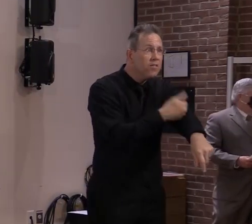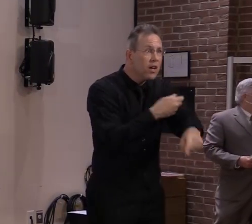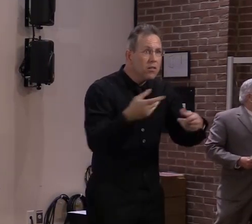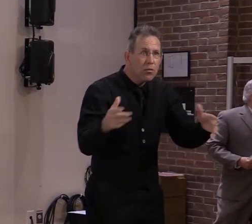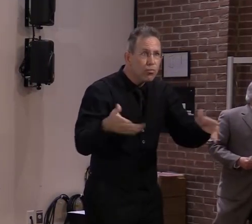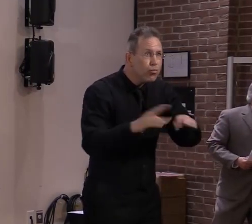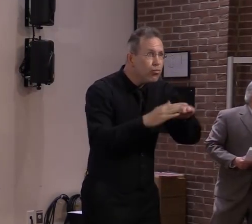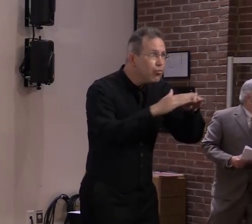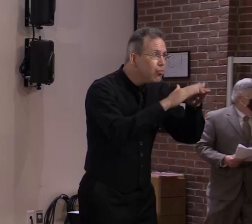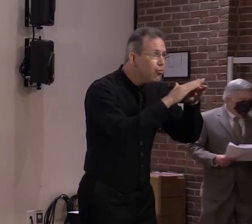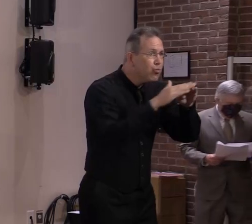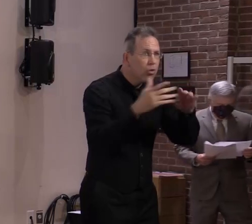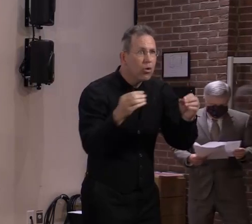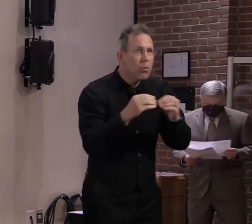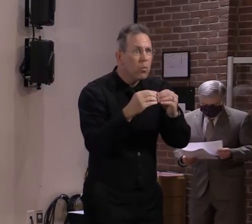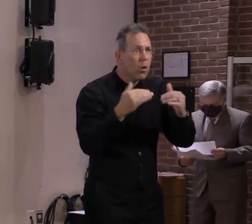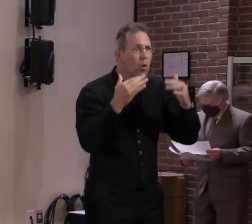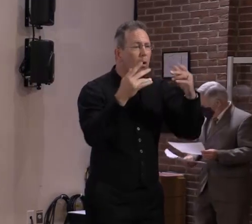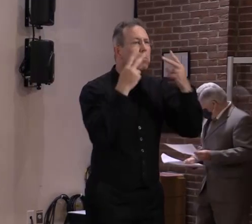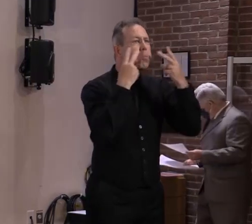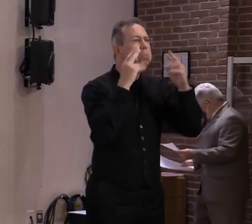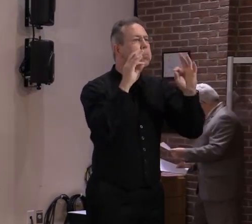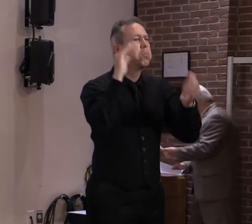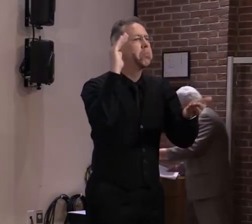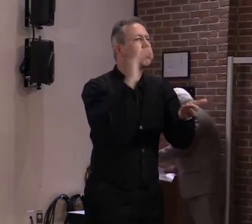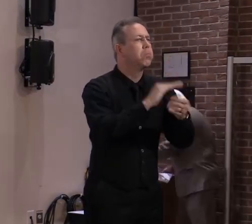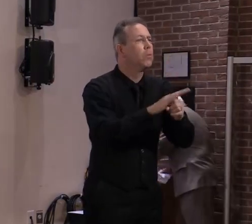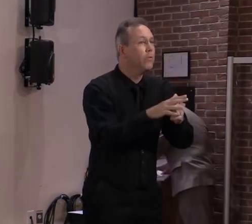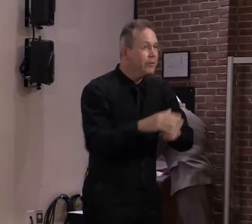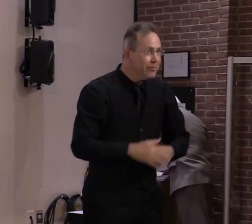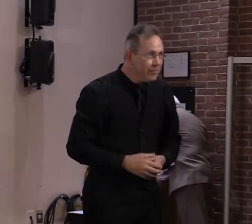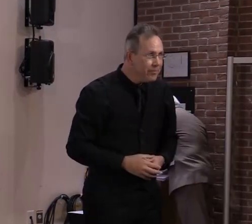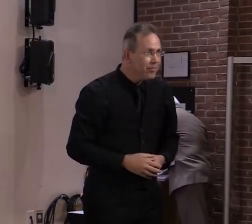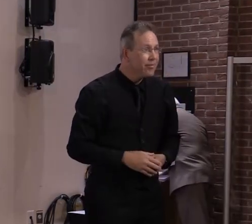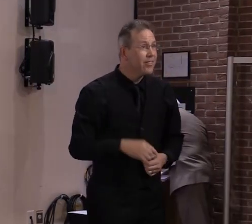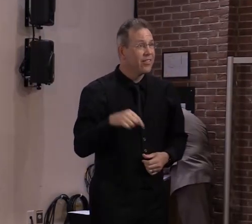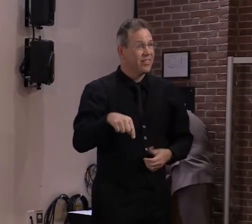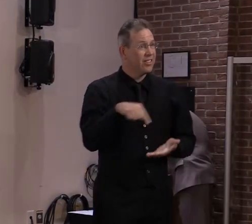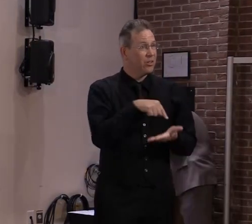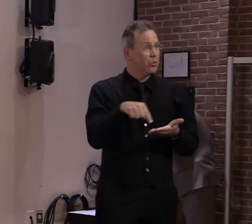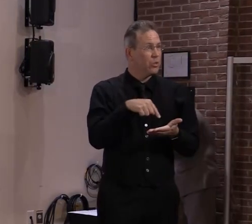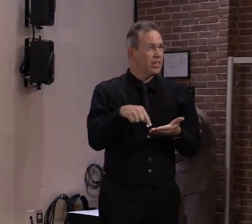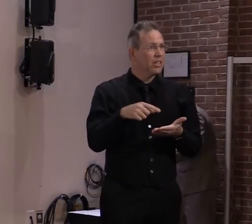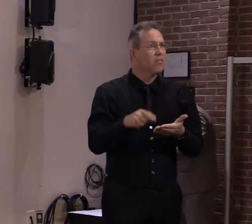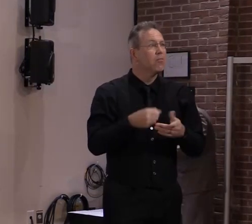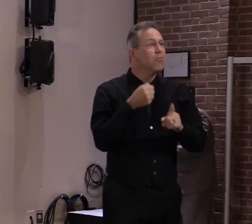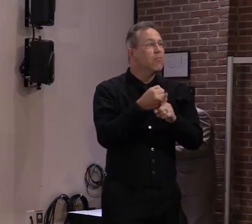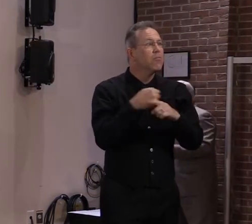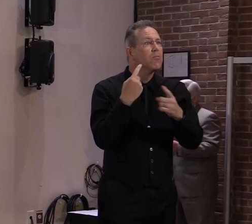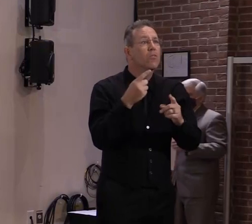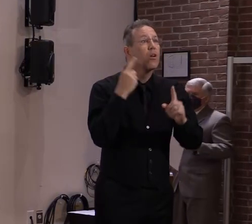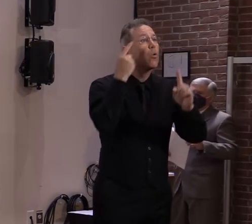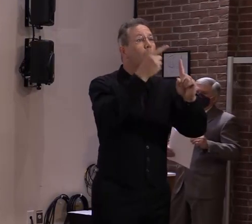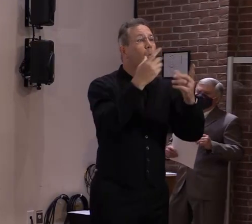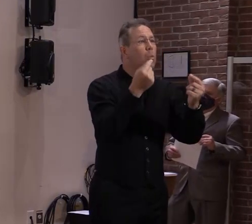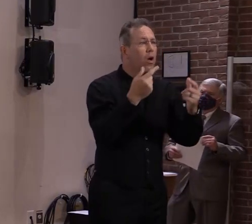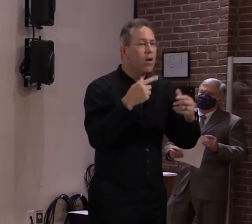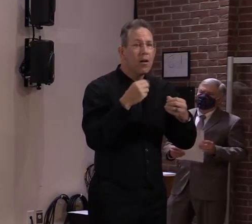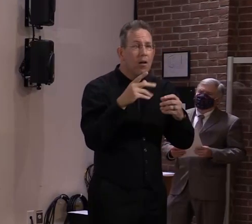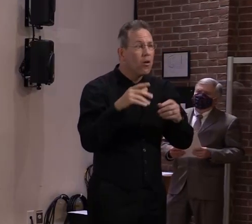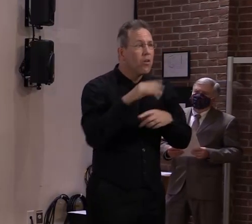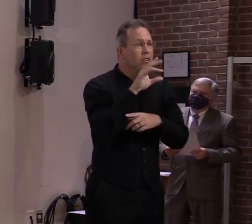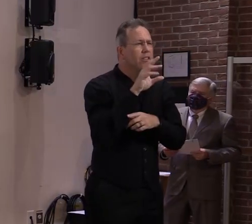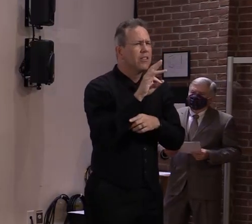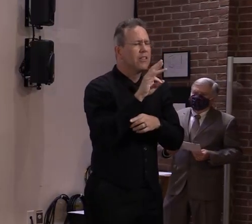Finally, earlier this week, we hit our May 1st vaccination target with 60% of Vermonters over the age of 16.